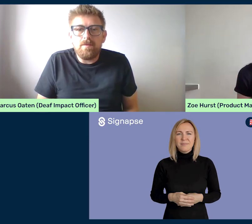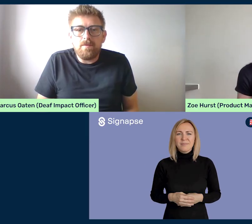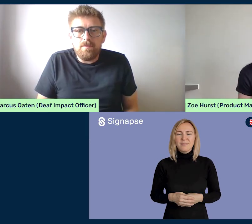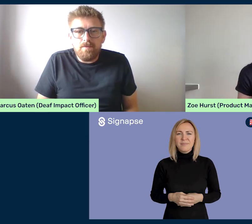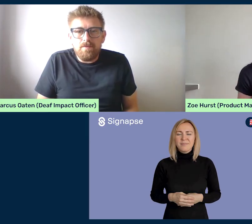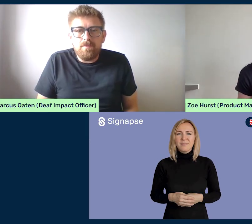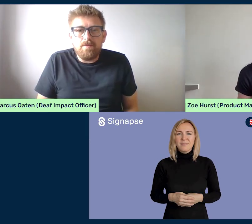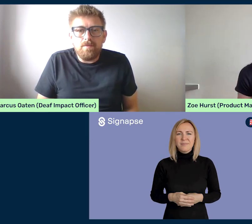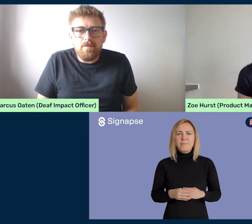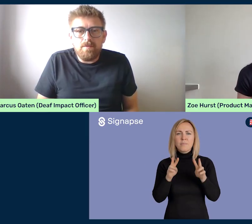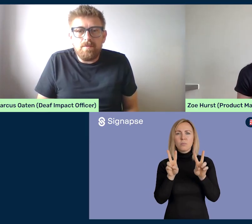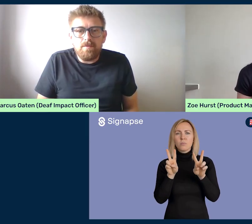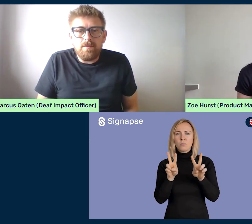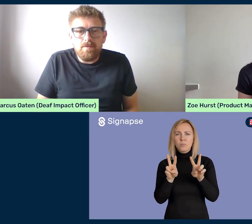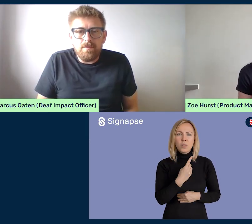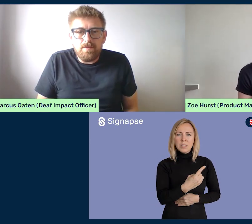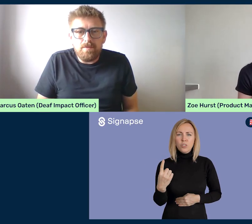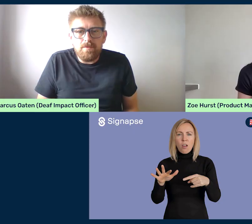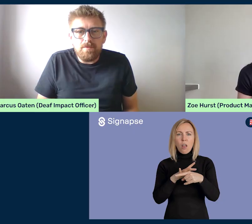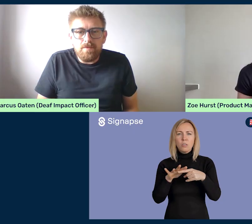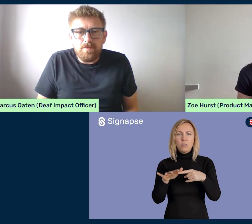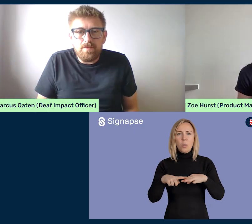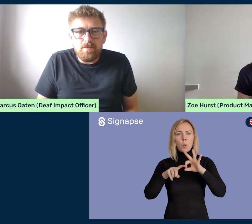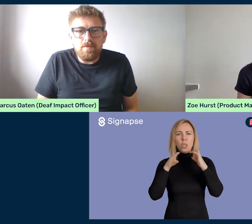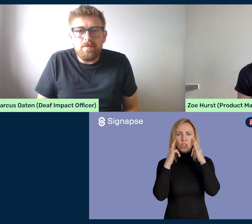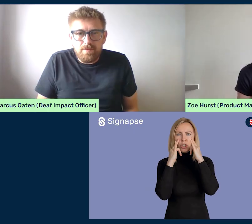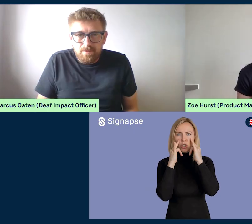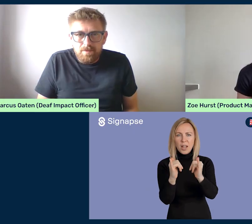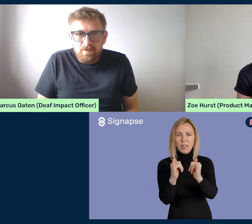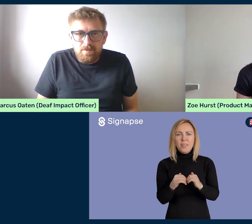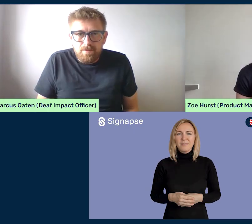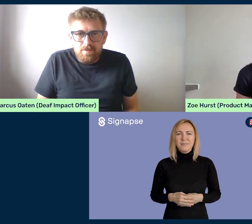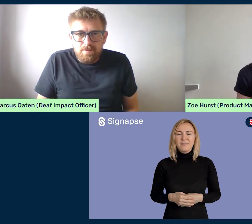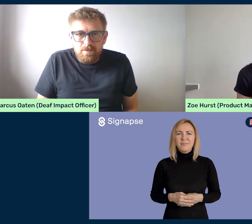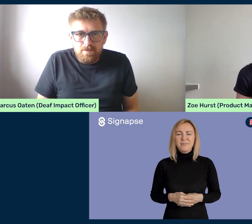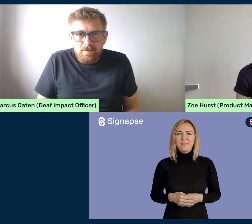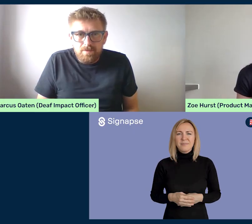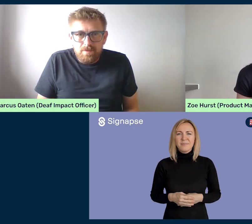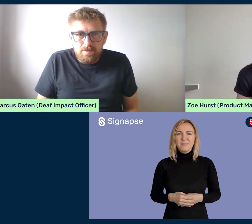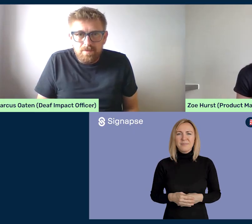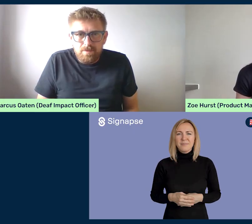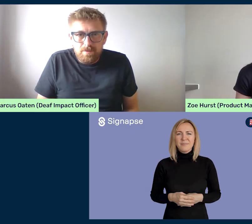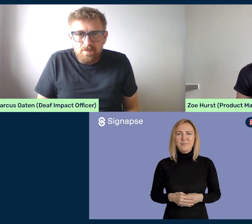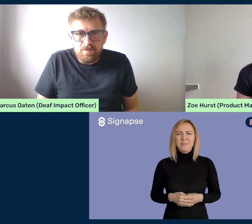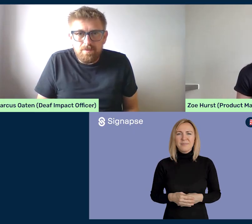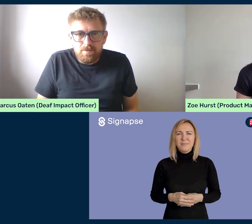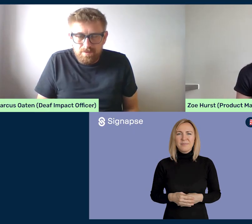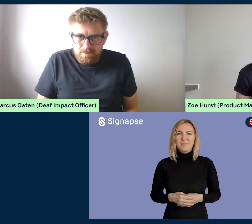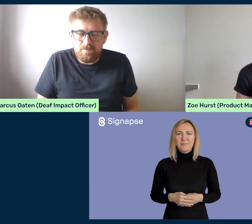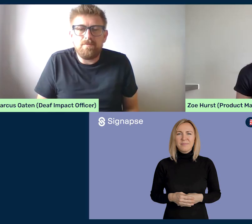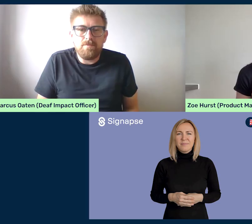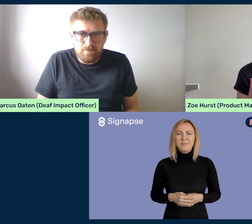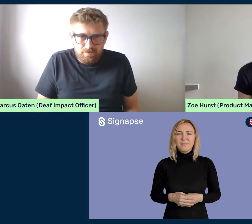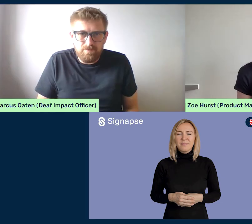science as well with each of the glosses. They've kind of sat down and QC'd a lot of it, checked it's correct internally. But I think